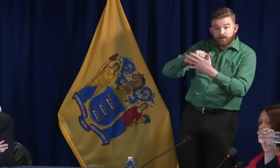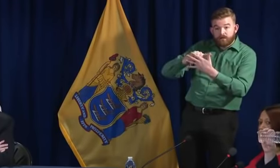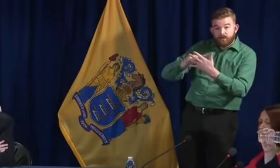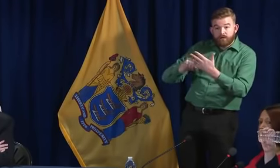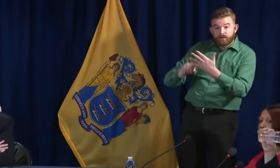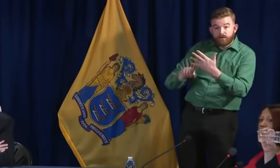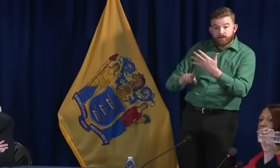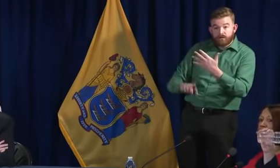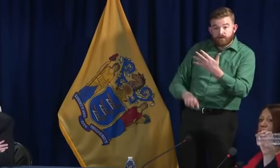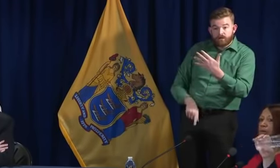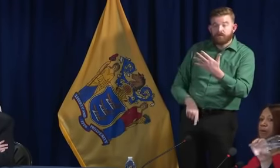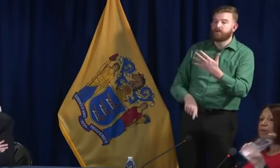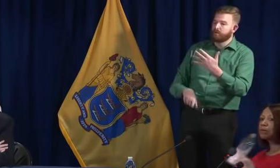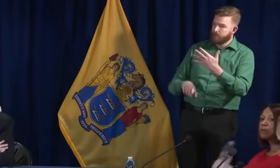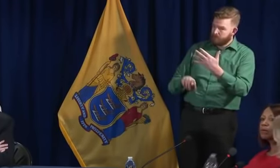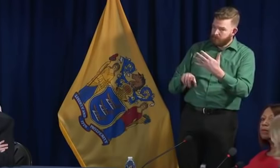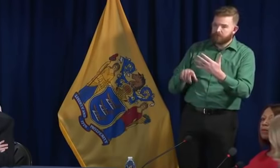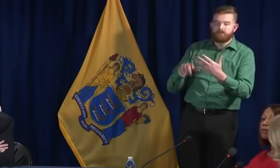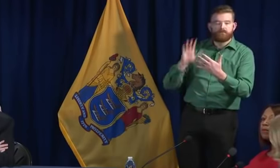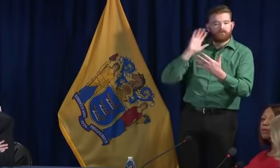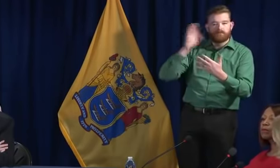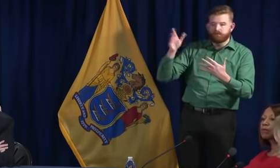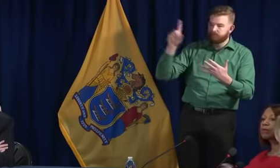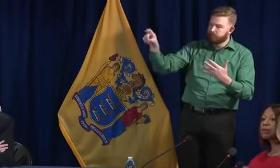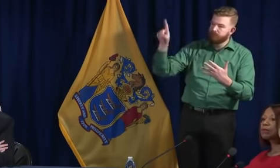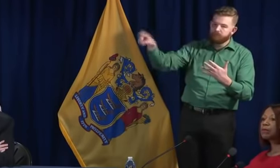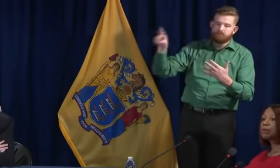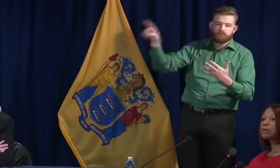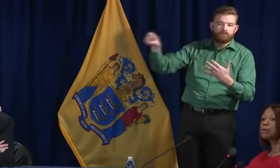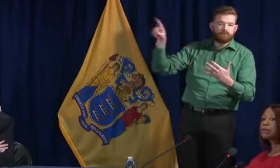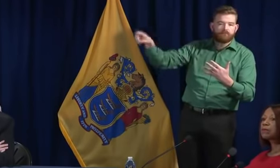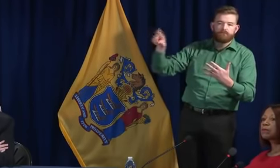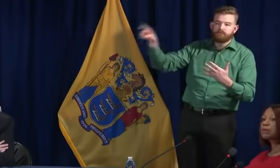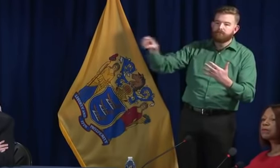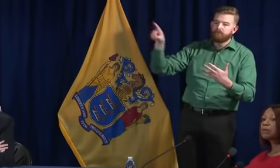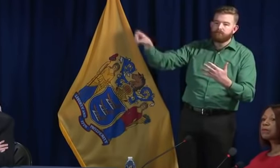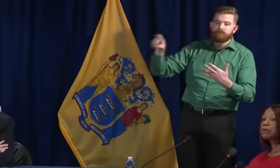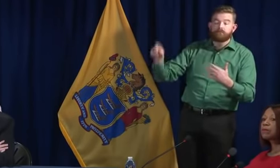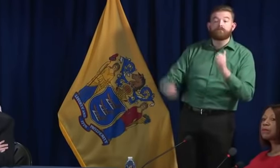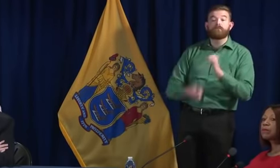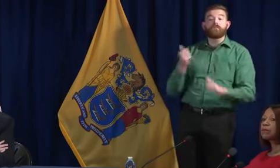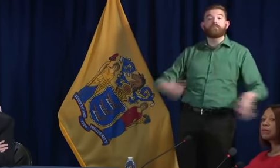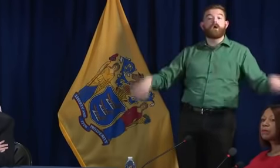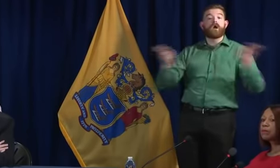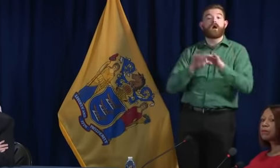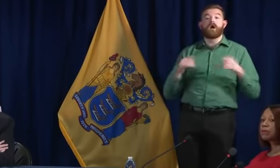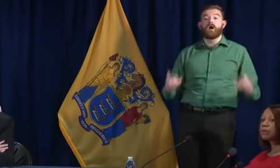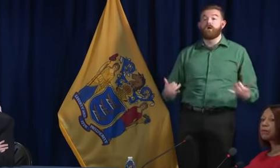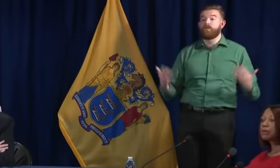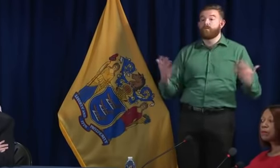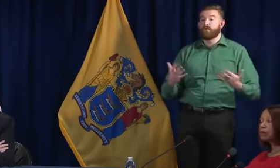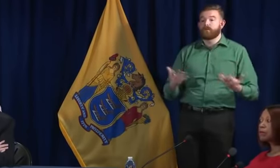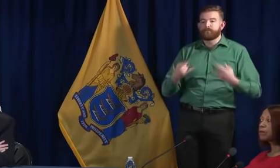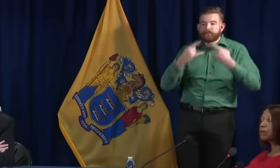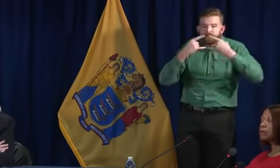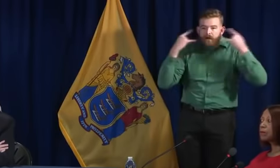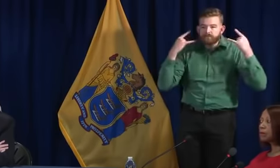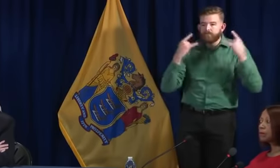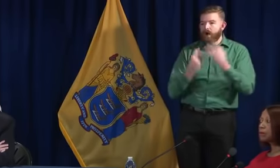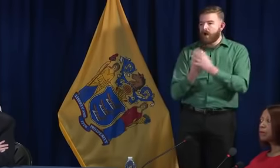most acute challenge we have is with personal protective equipment. I know Chris Neuwirth has ordered 1